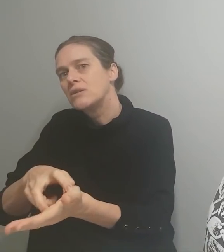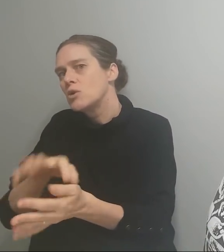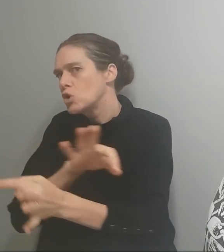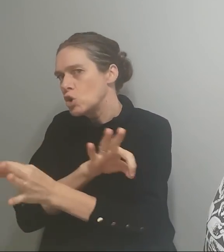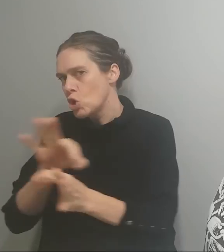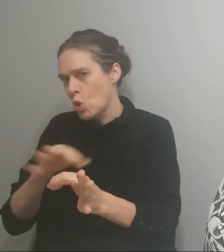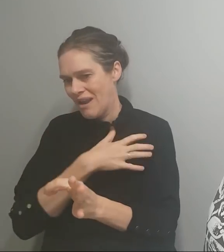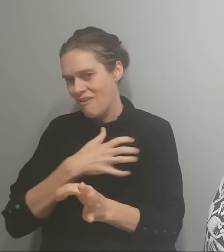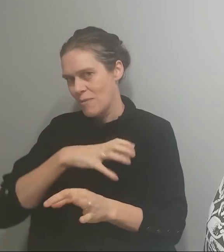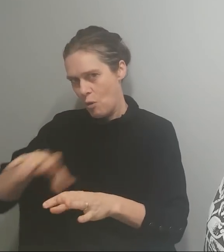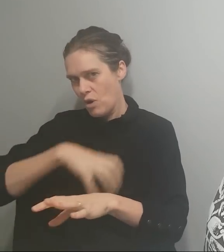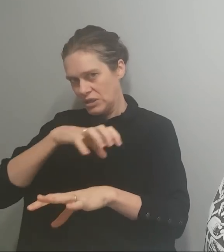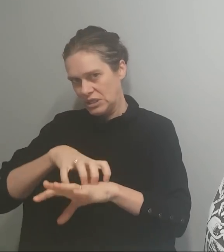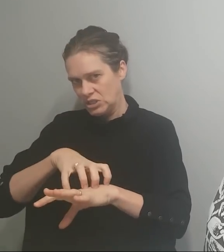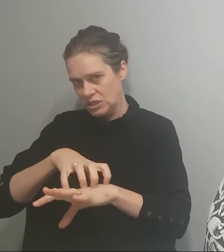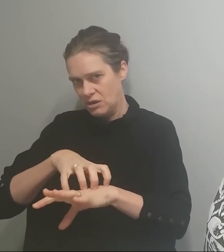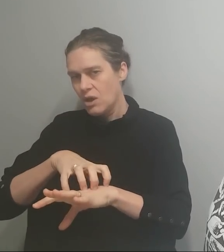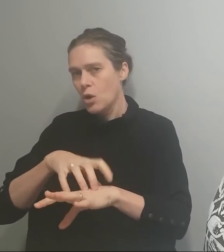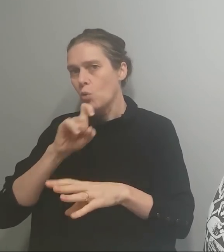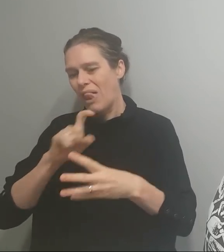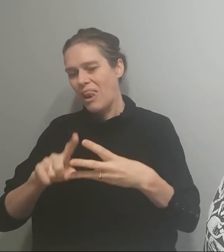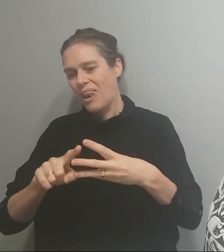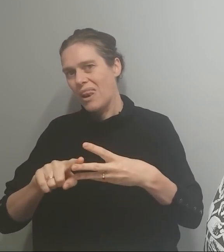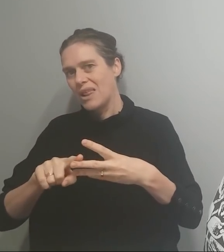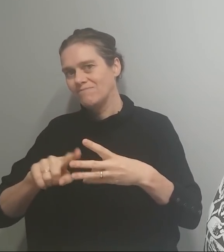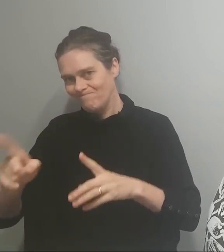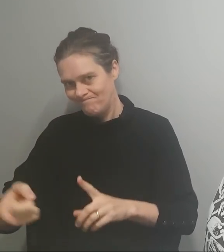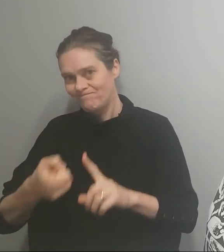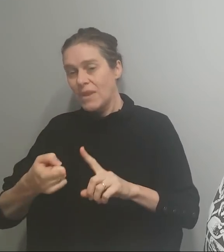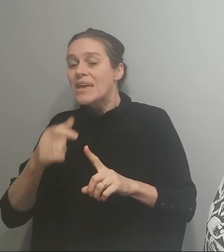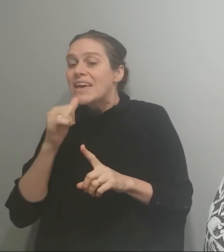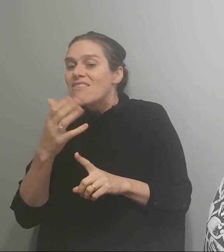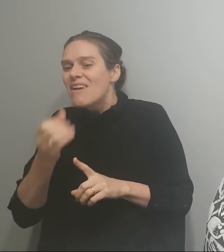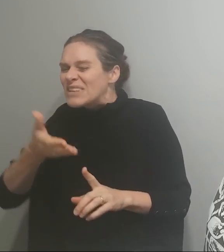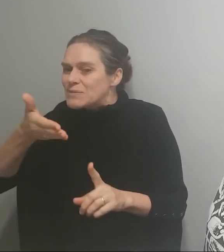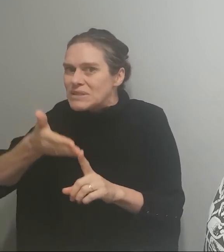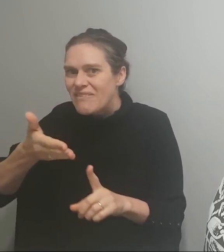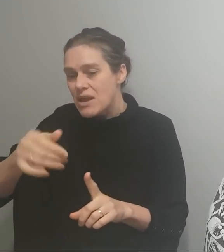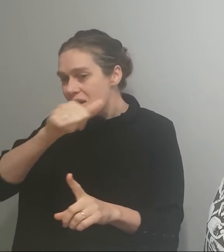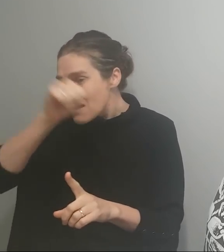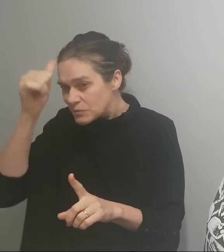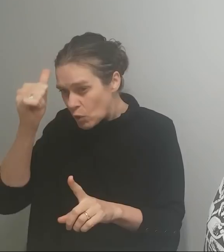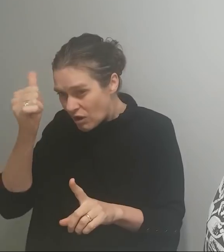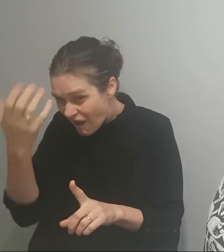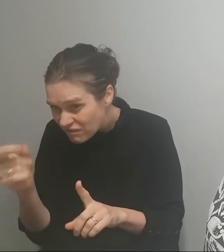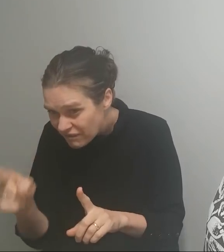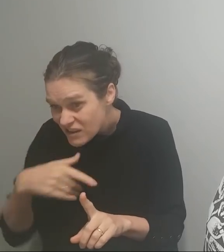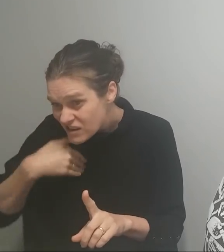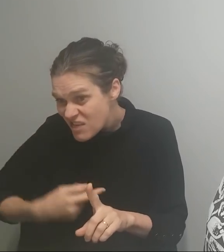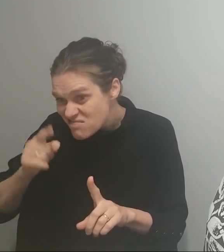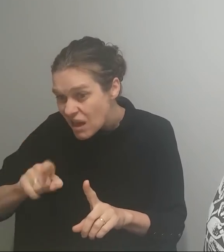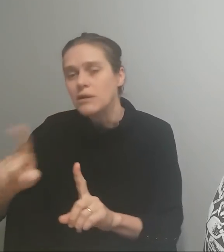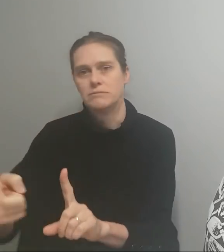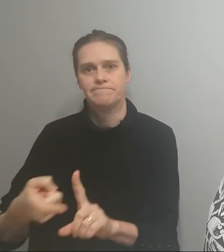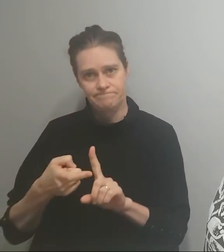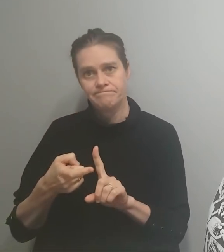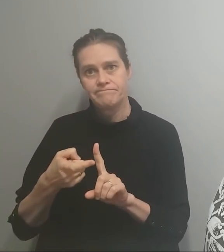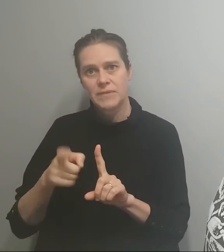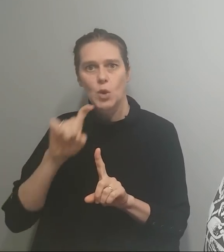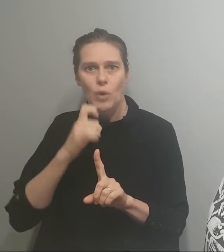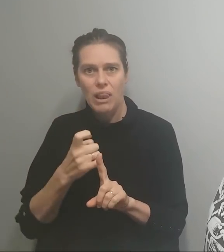non-government organisations for connectors where there is specific expertise that we need outside of what we've